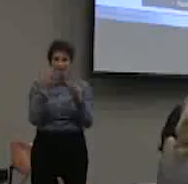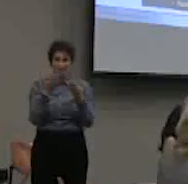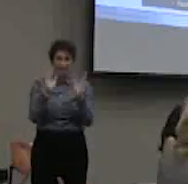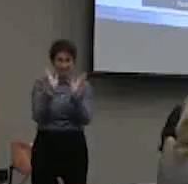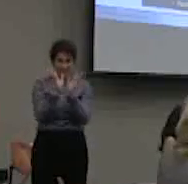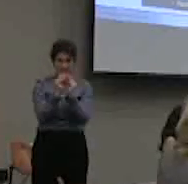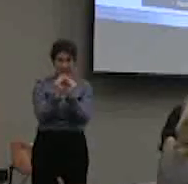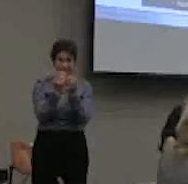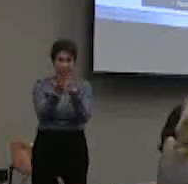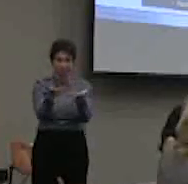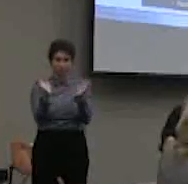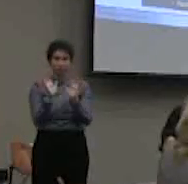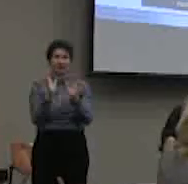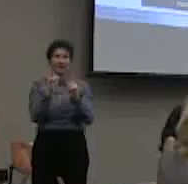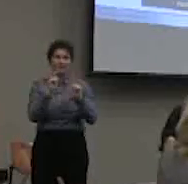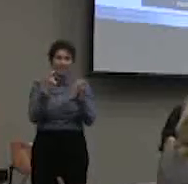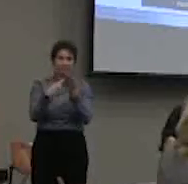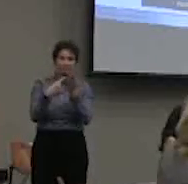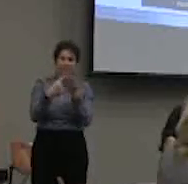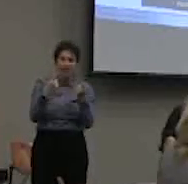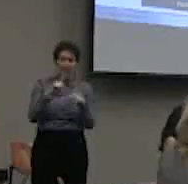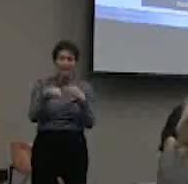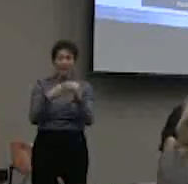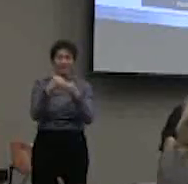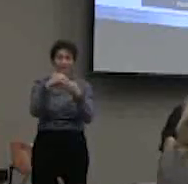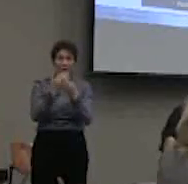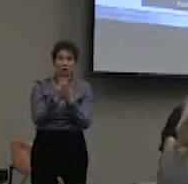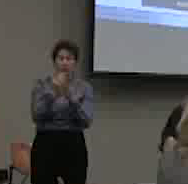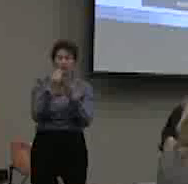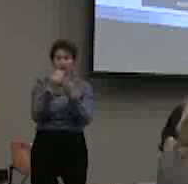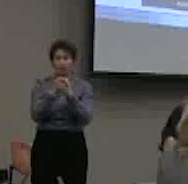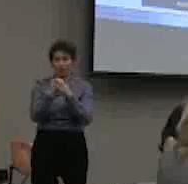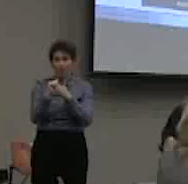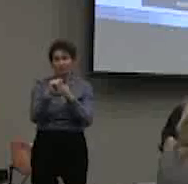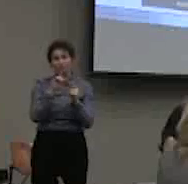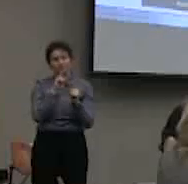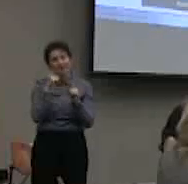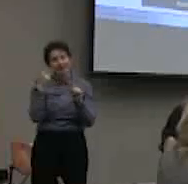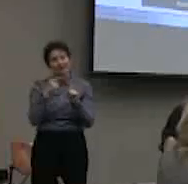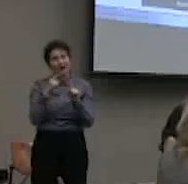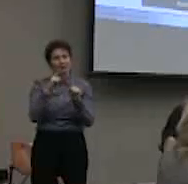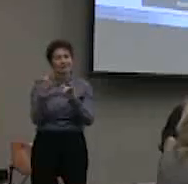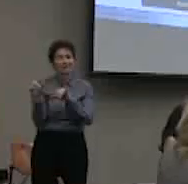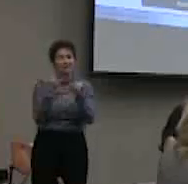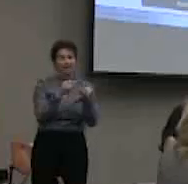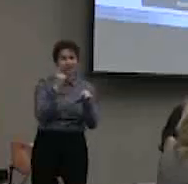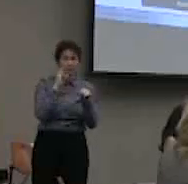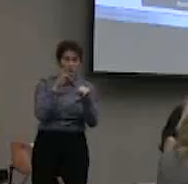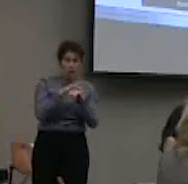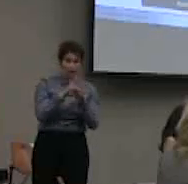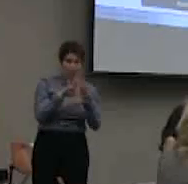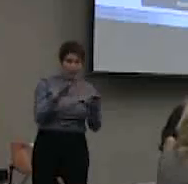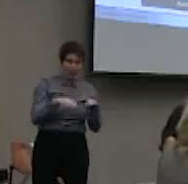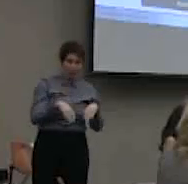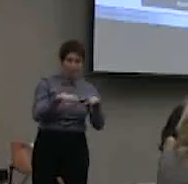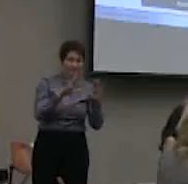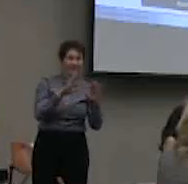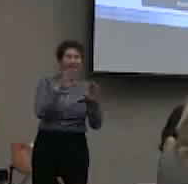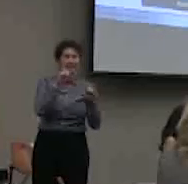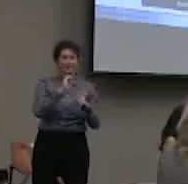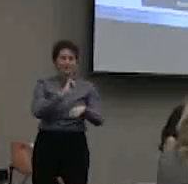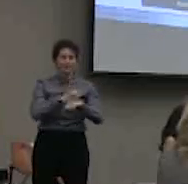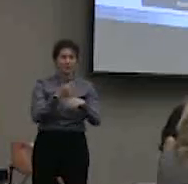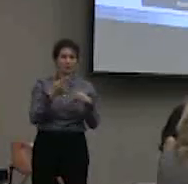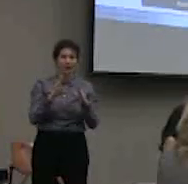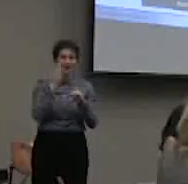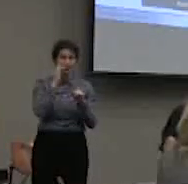meetings where big discussions are happening about budgets and dollars. That same thing needs to be true in early childhood. And frankly, it needs to be built in a way that